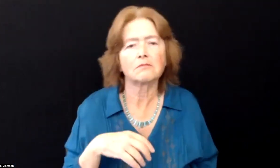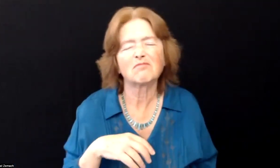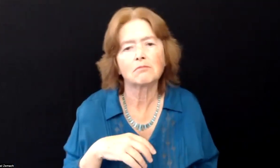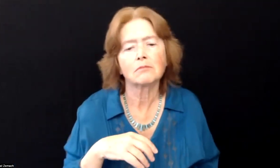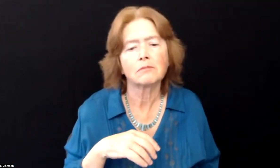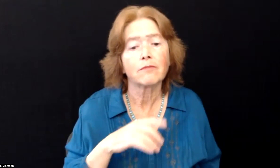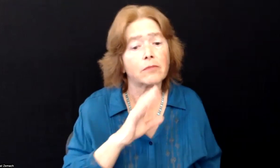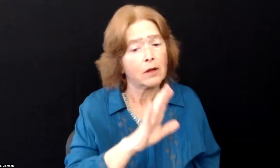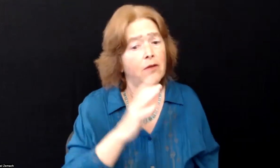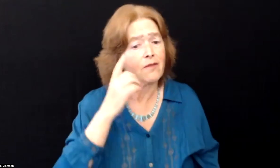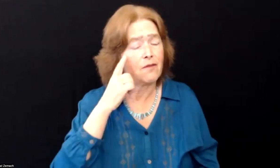could see that.